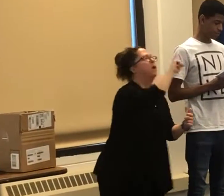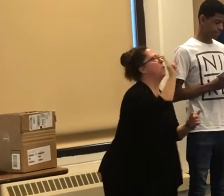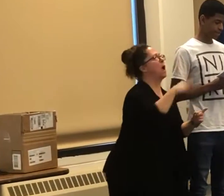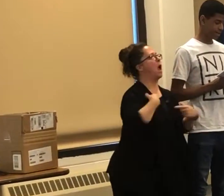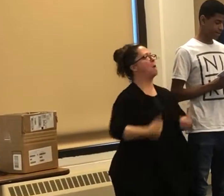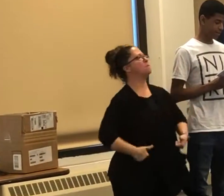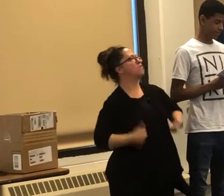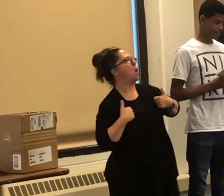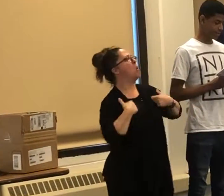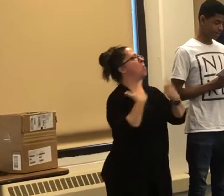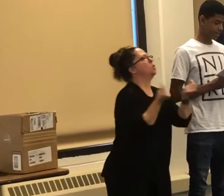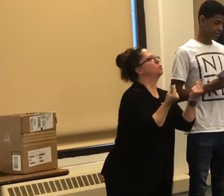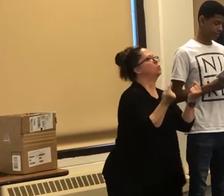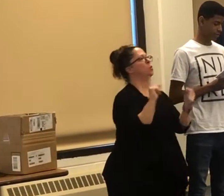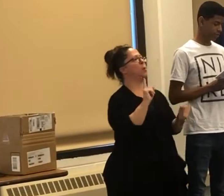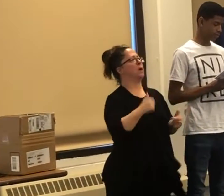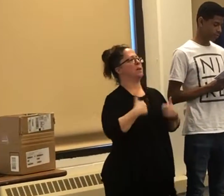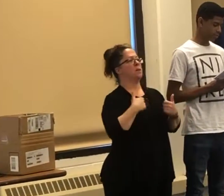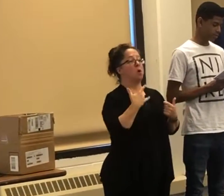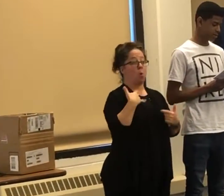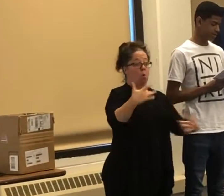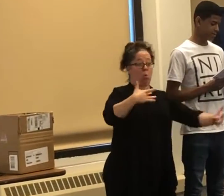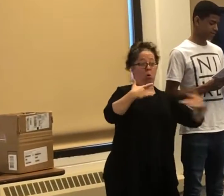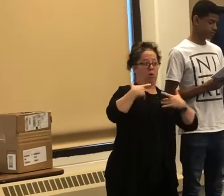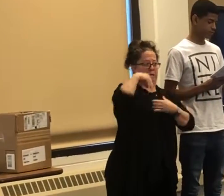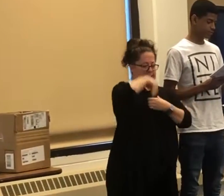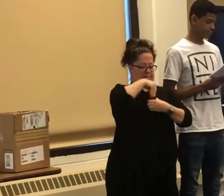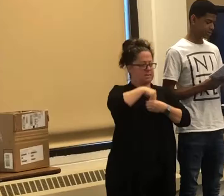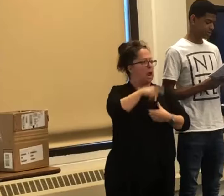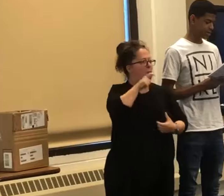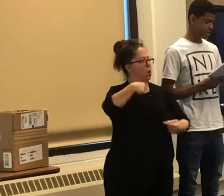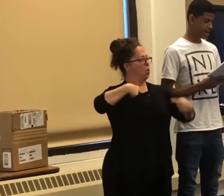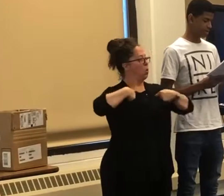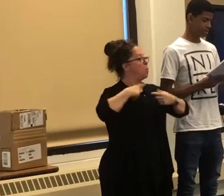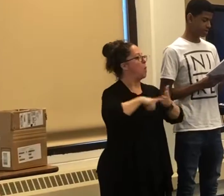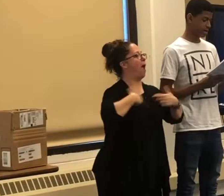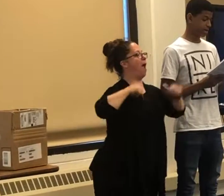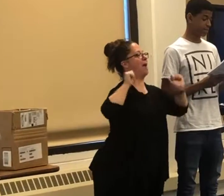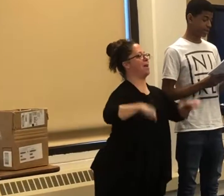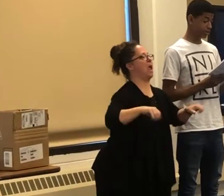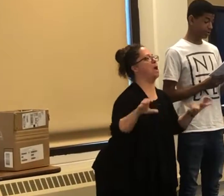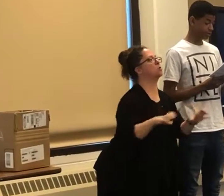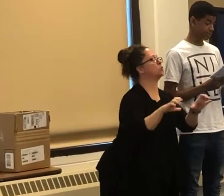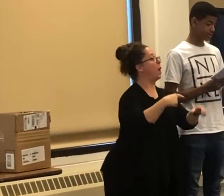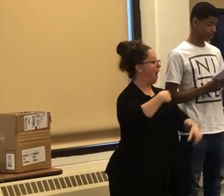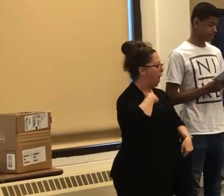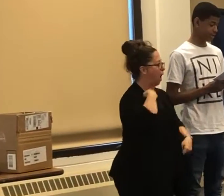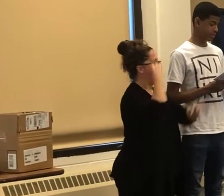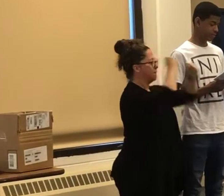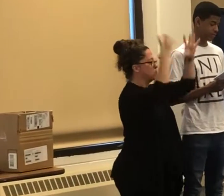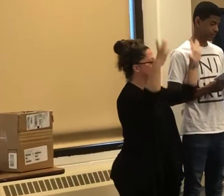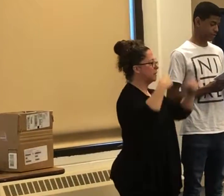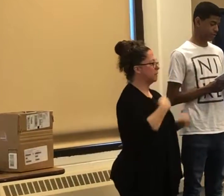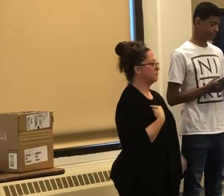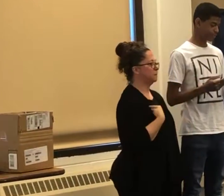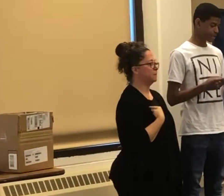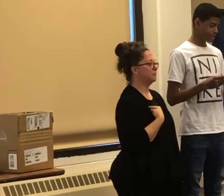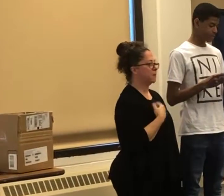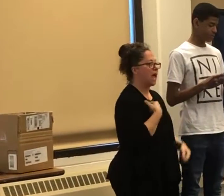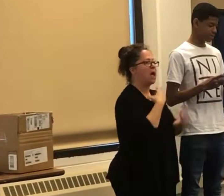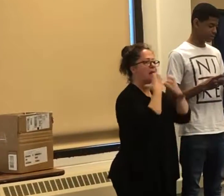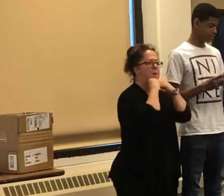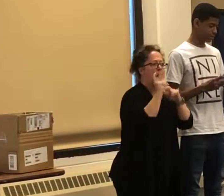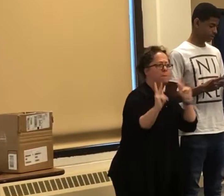about what I'm made of and what I can do. Because I have dreams. I'm a caring person and a great friend,